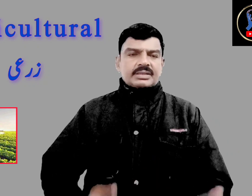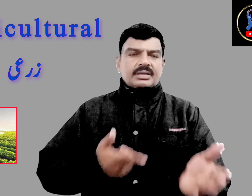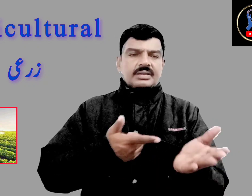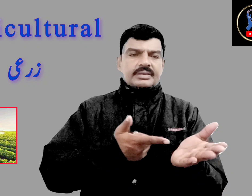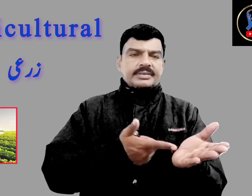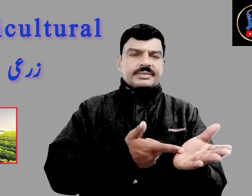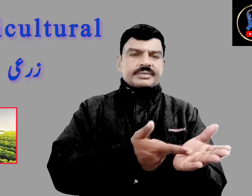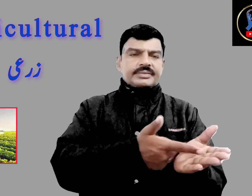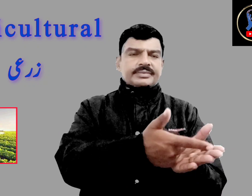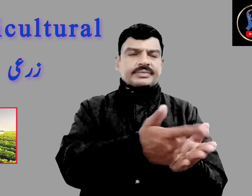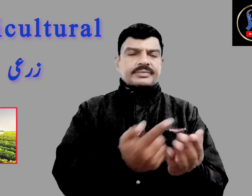agricultural,